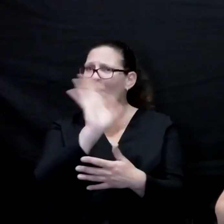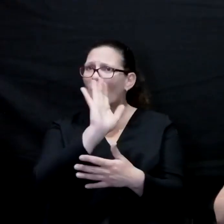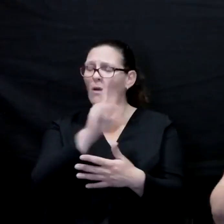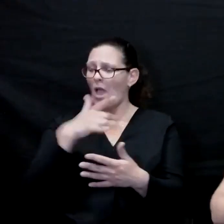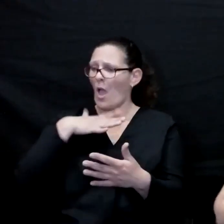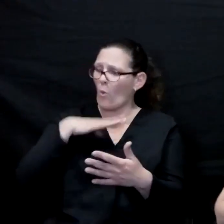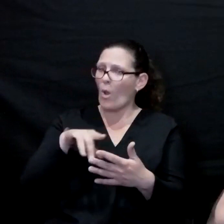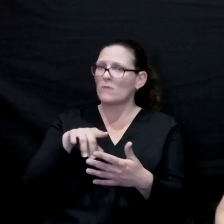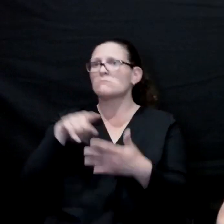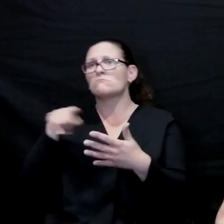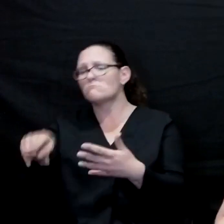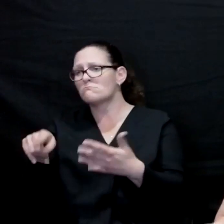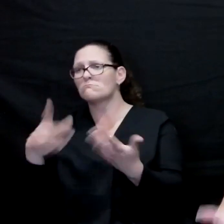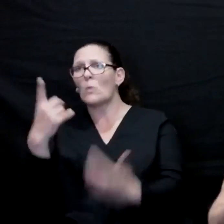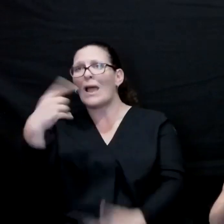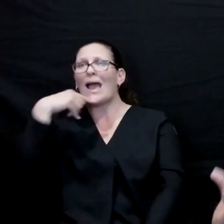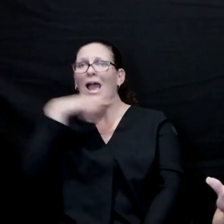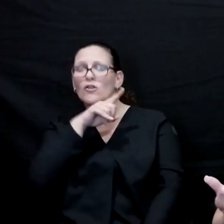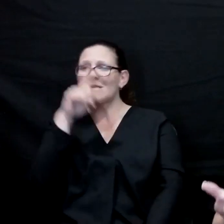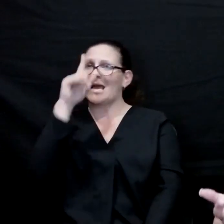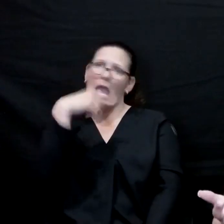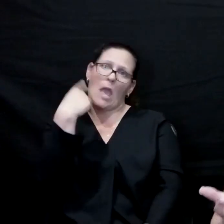of course support with Auslan